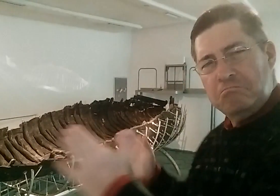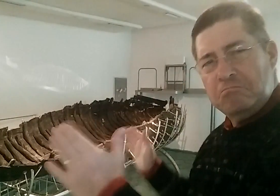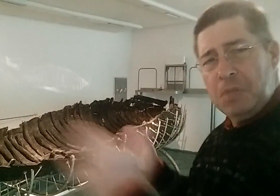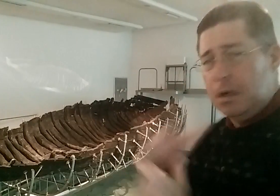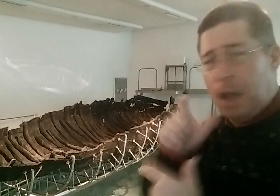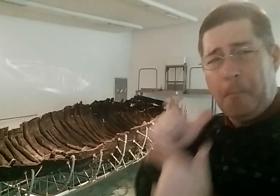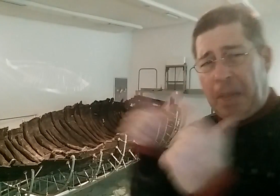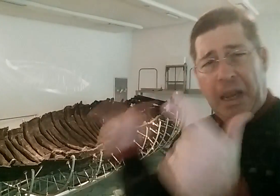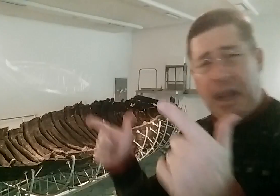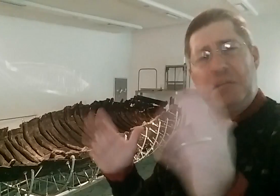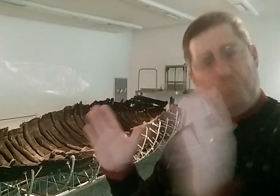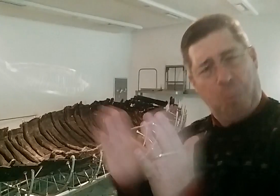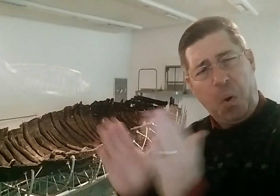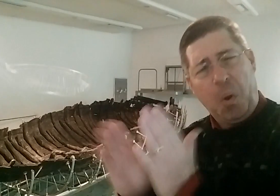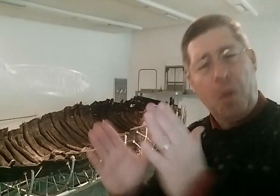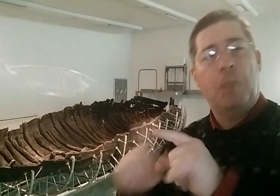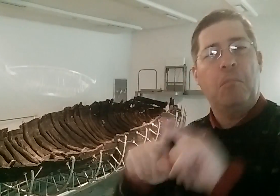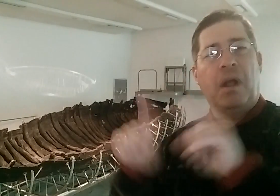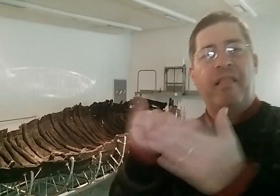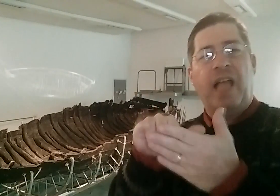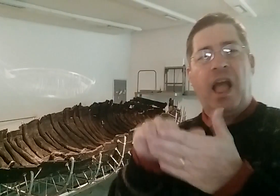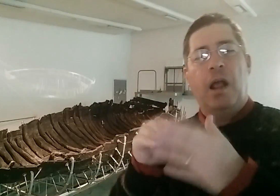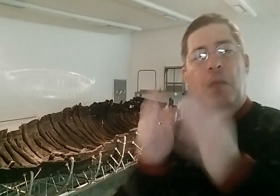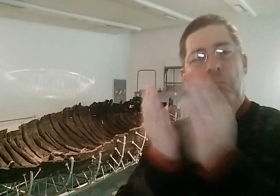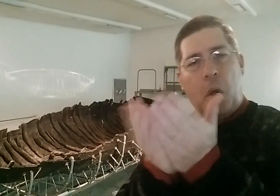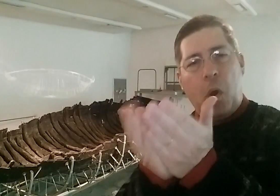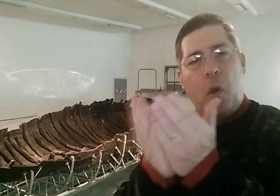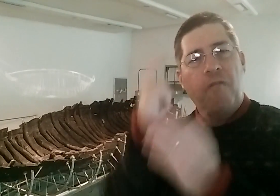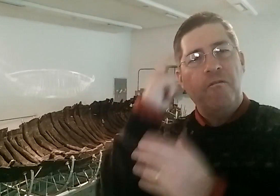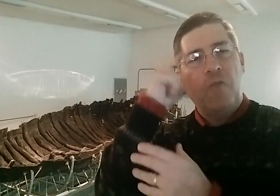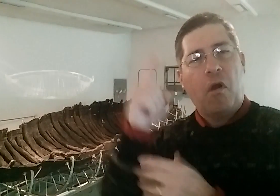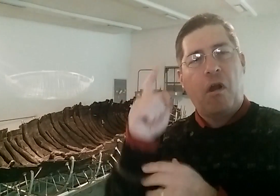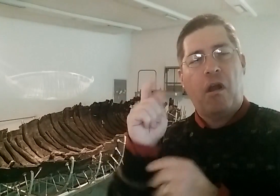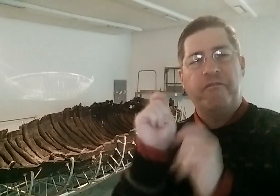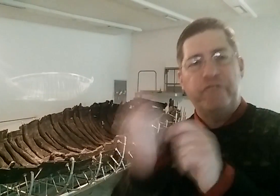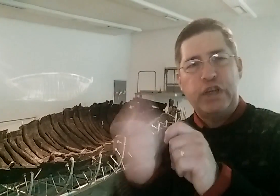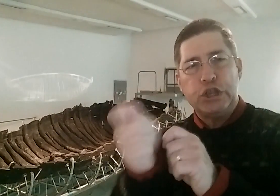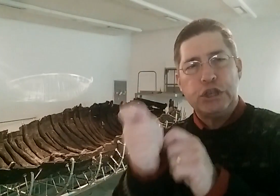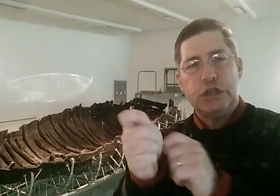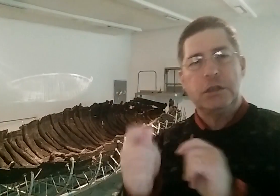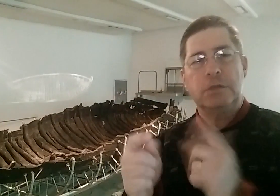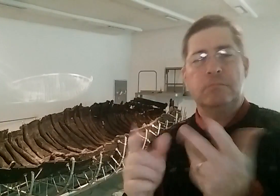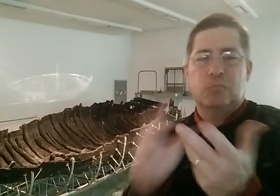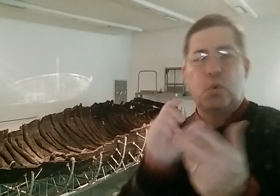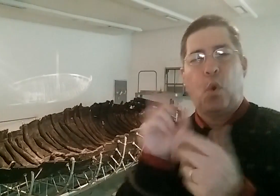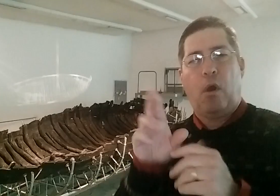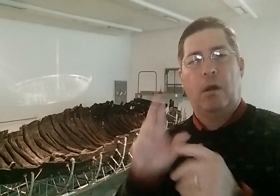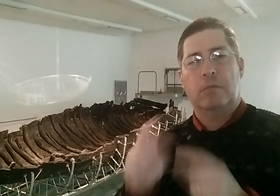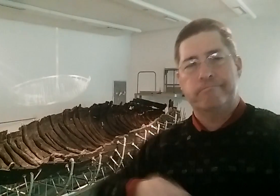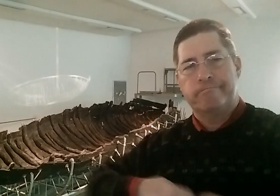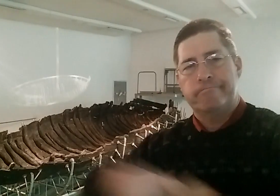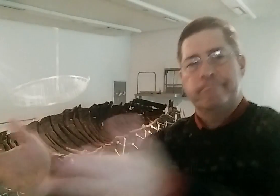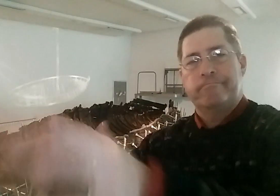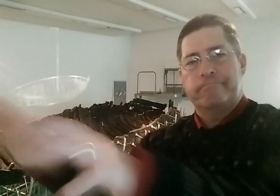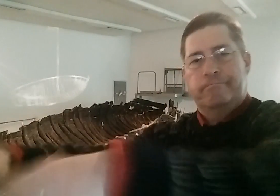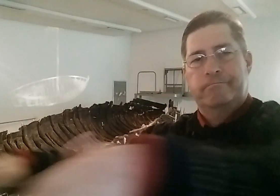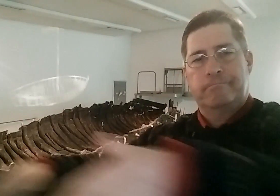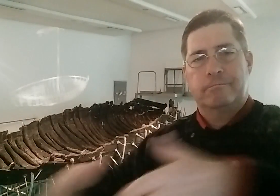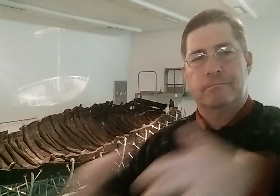a boat from nearly the time of Jesus. Notice how small it is. This boat would have been a fishing vessel or